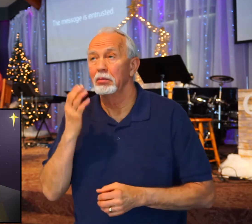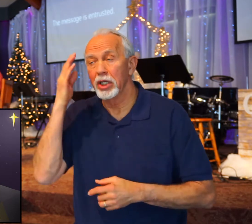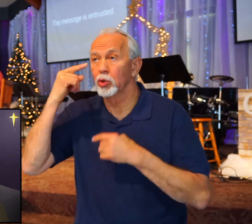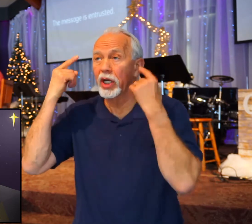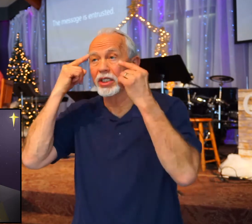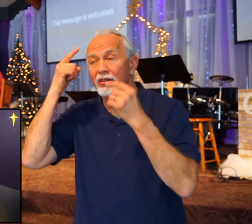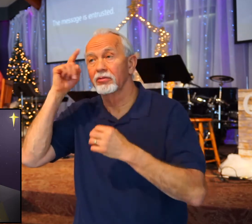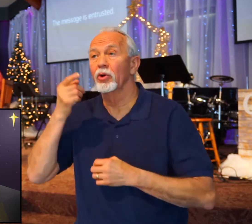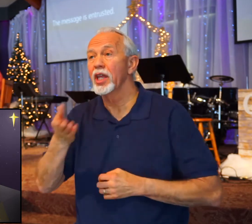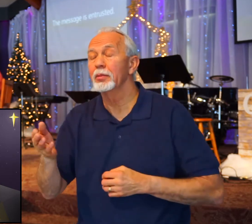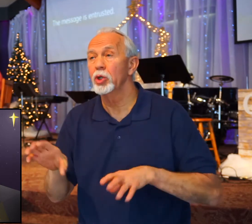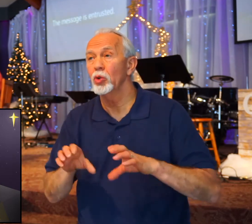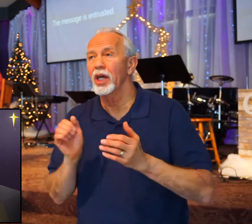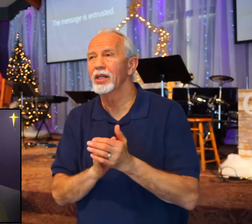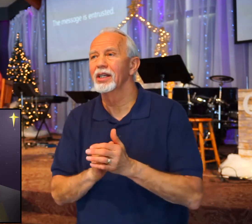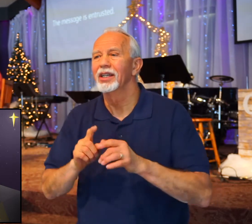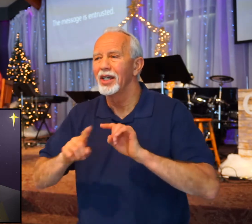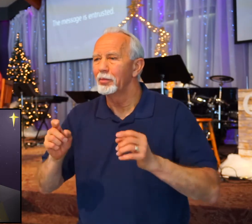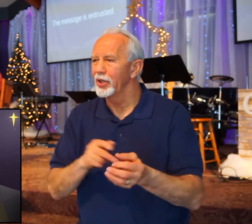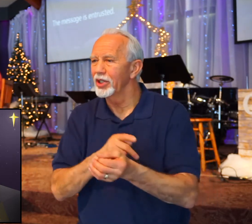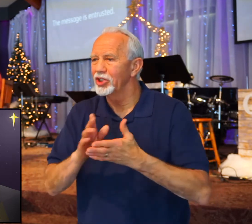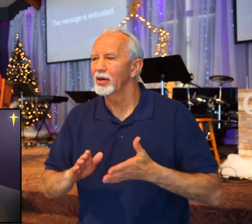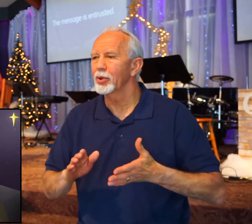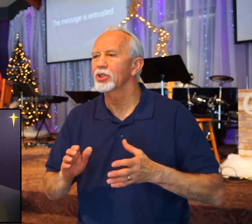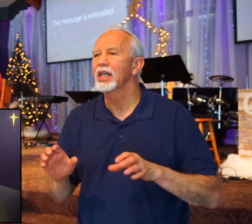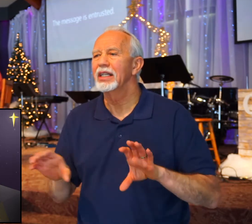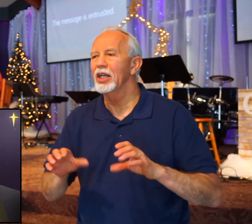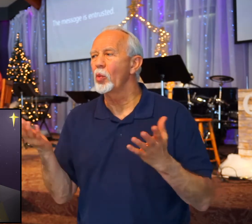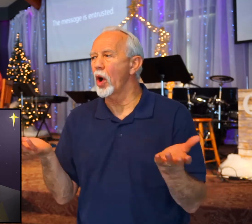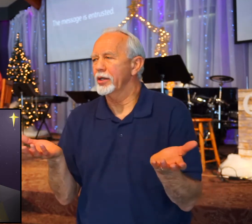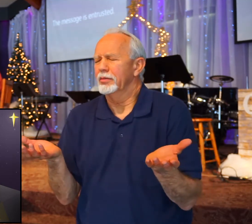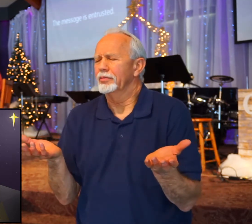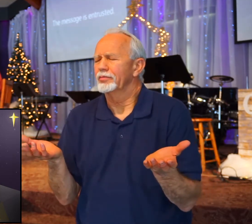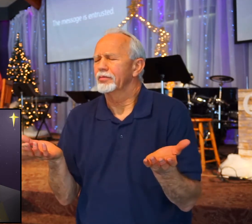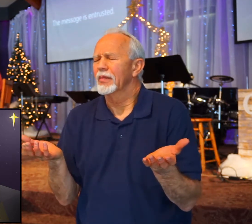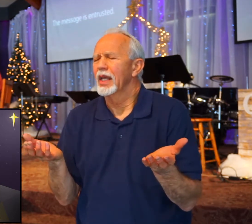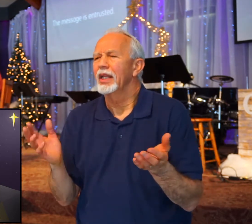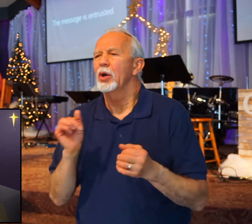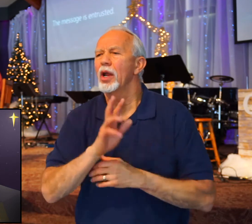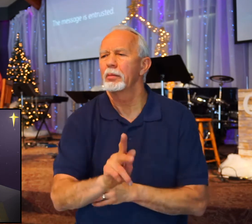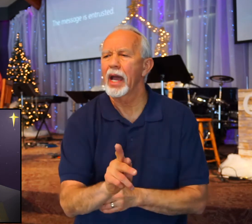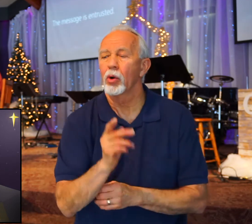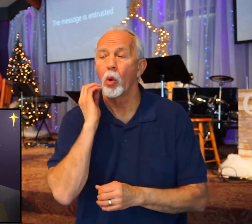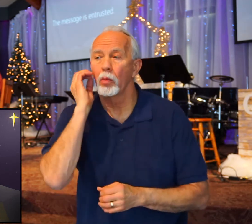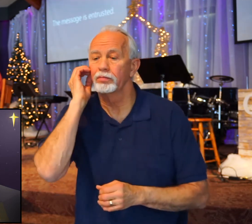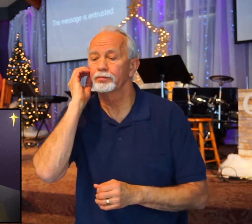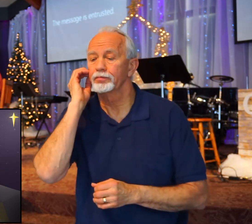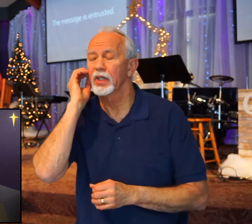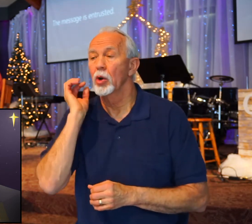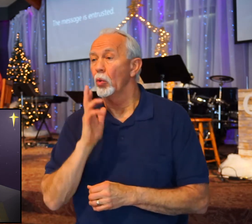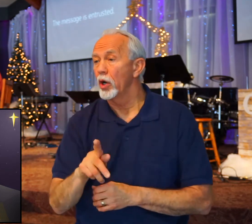do that, but what did they do instead? What do the shepherds do? They returned home. They went back to their